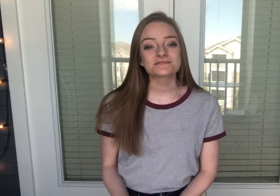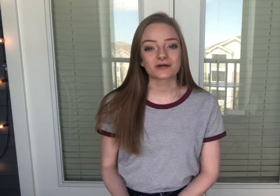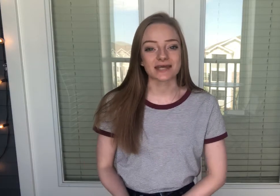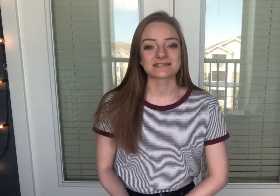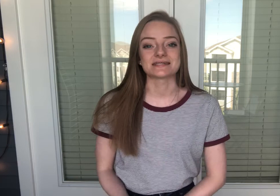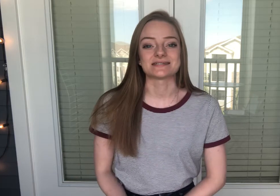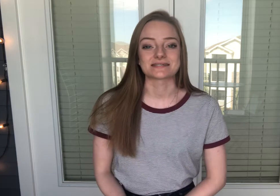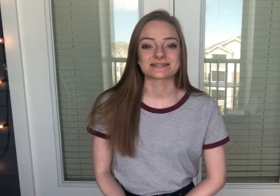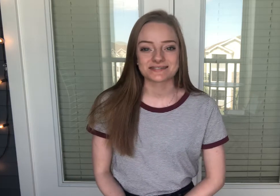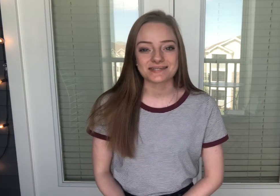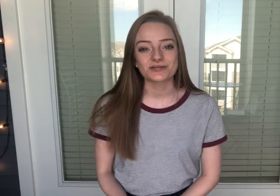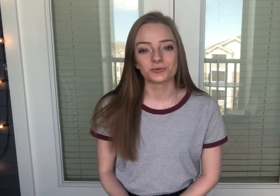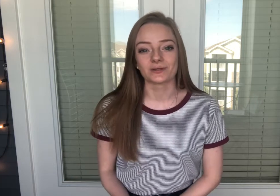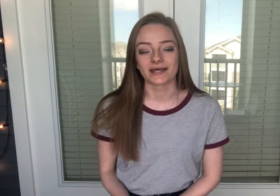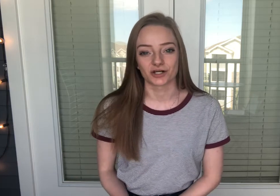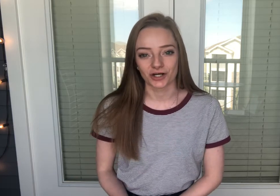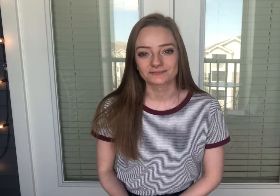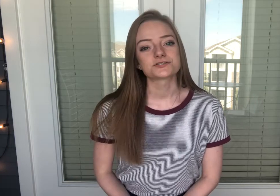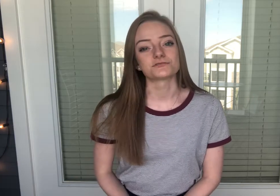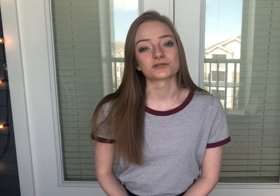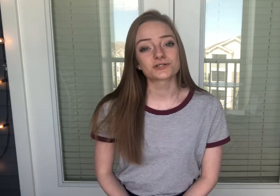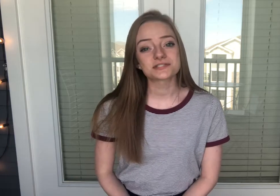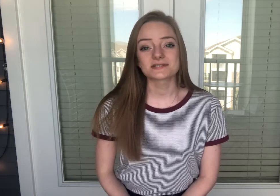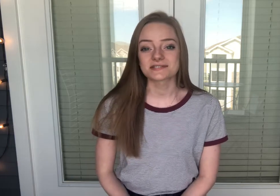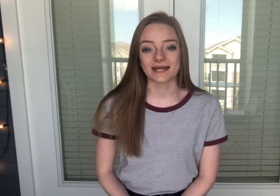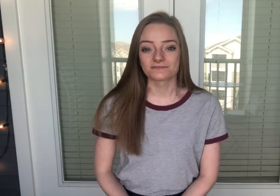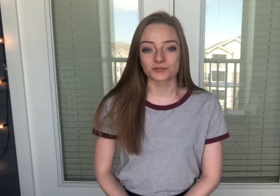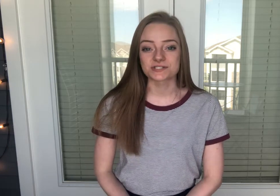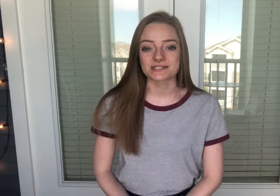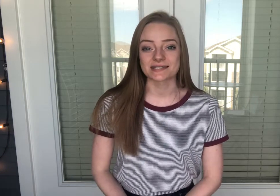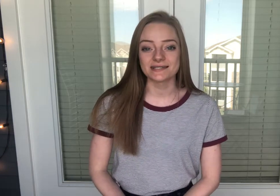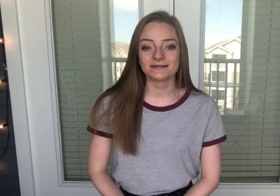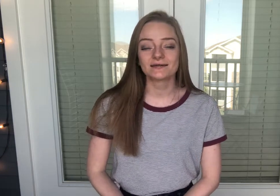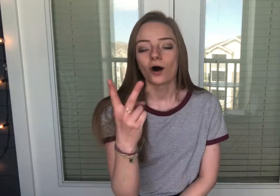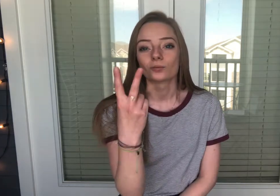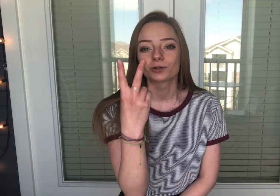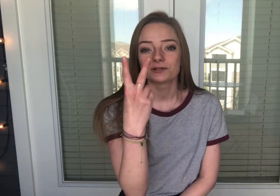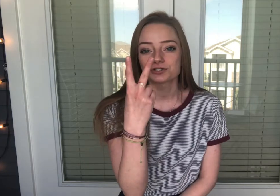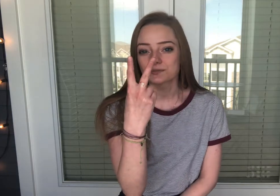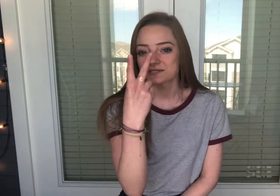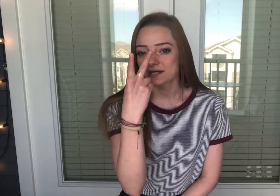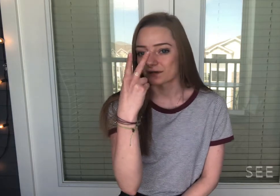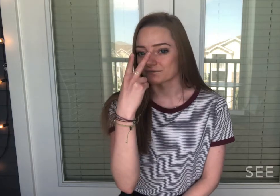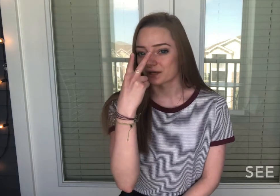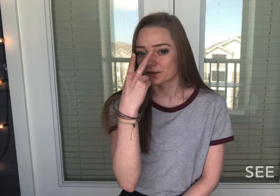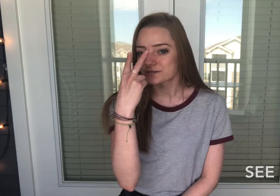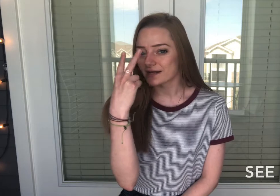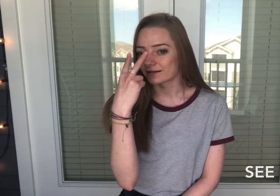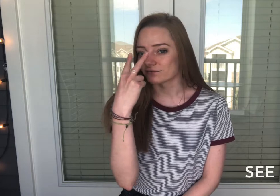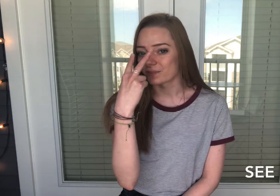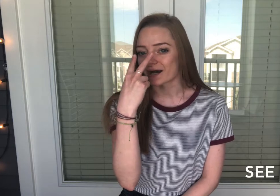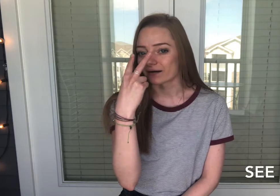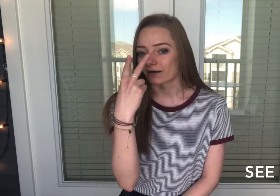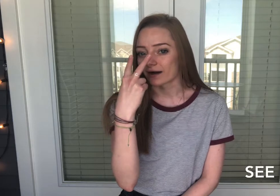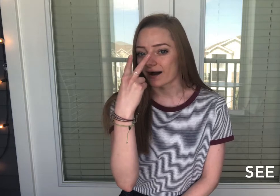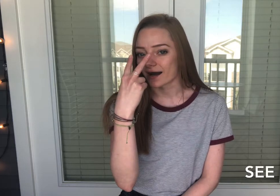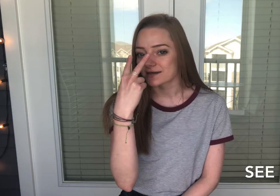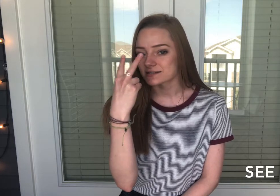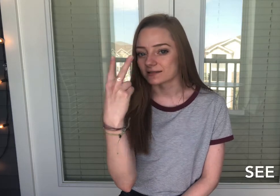phrase is see you later. So first, the sign for see. All we're going to do is take our fingers kind of by our eyes and then